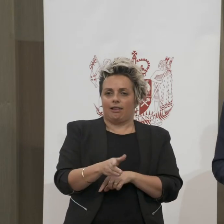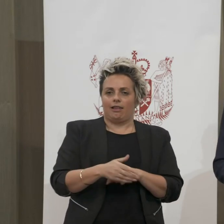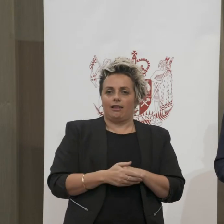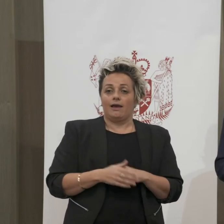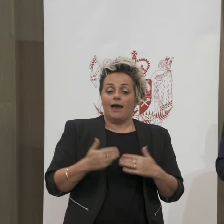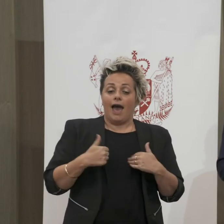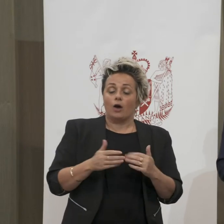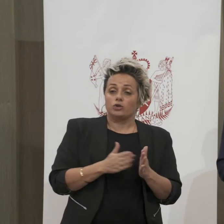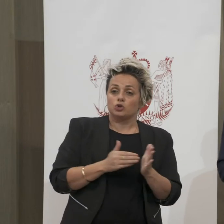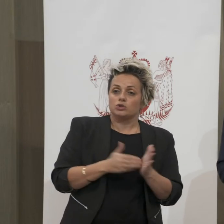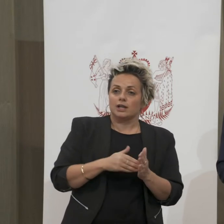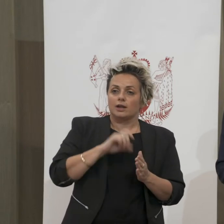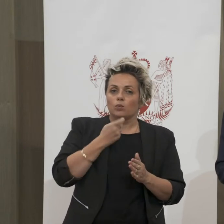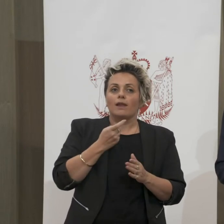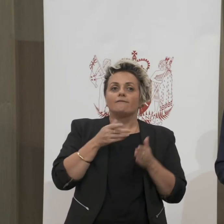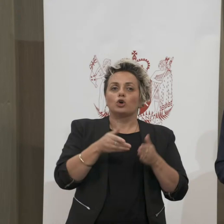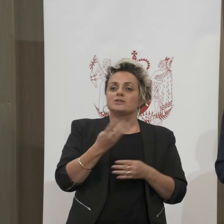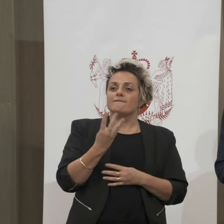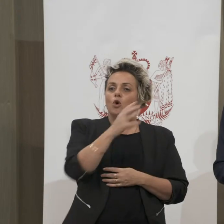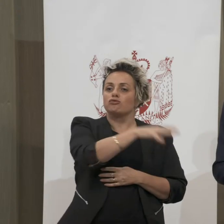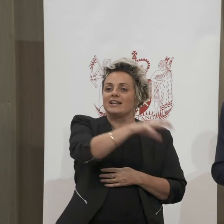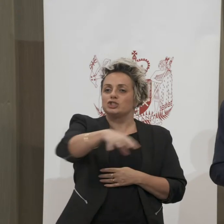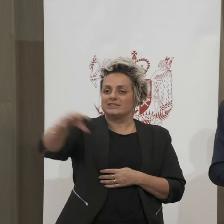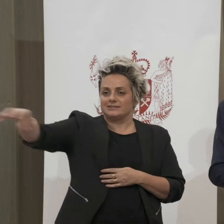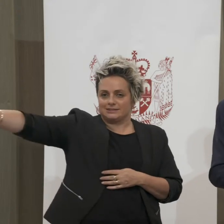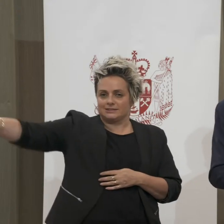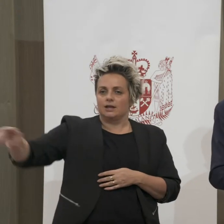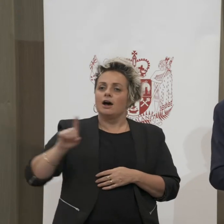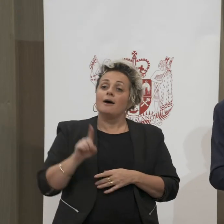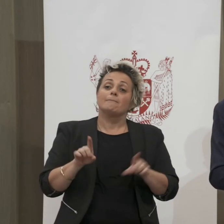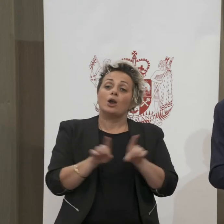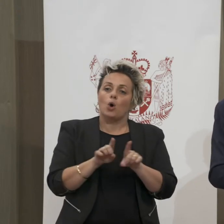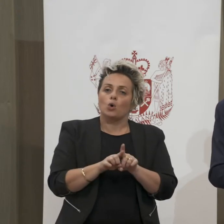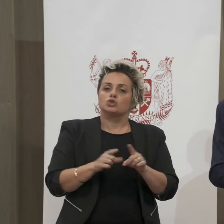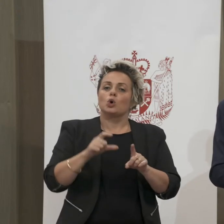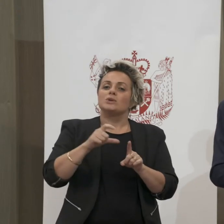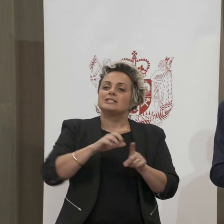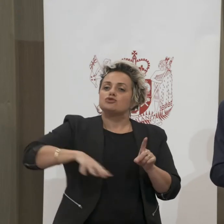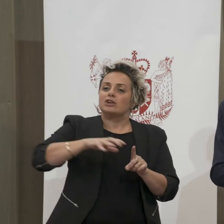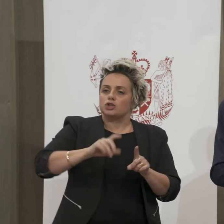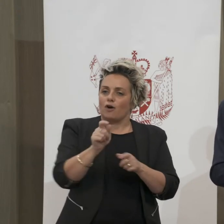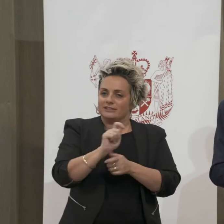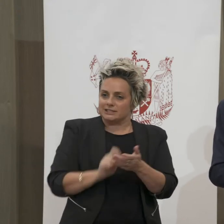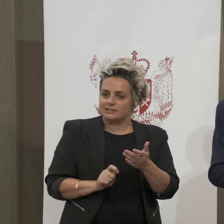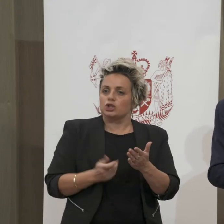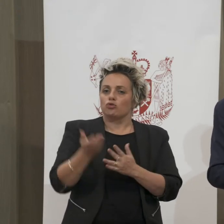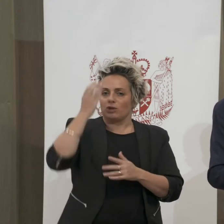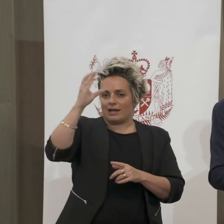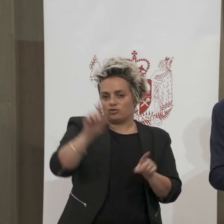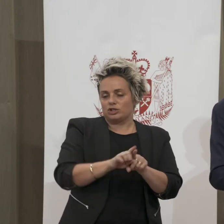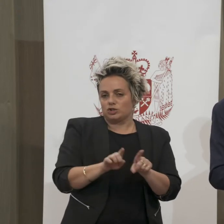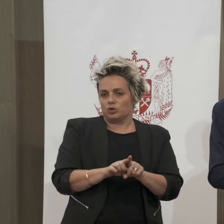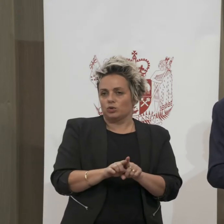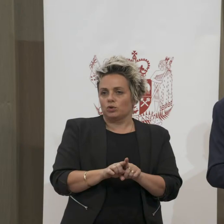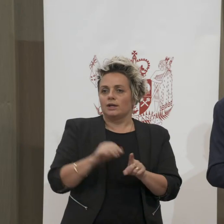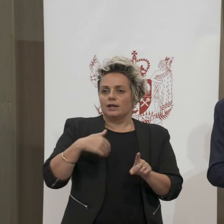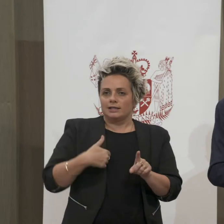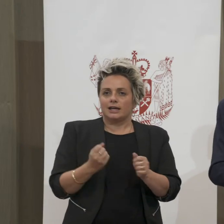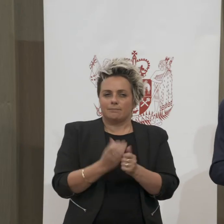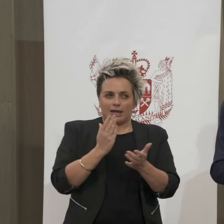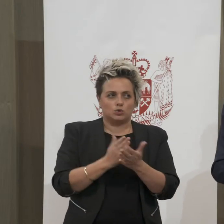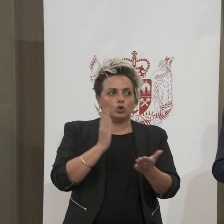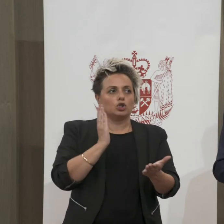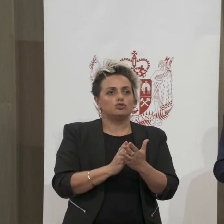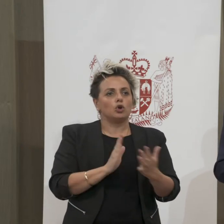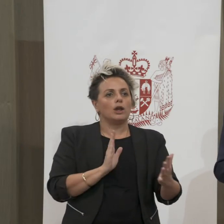operate on the basis of four regions, but it will also have district offices throughout the country, which will ensure it is truly in touch with